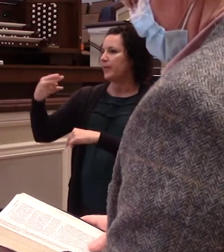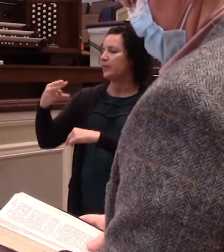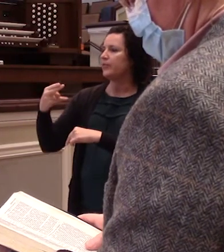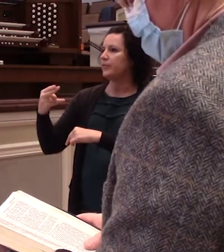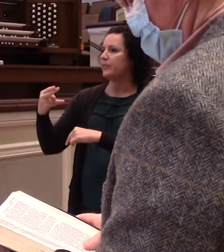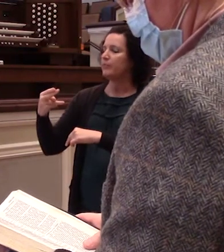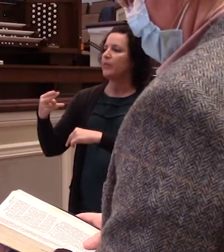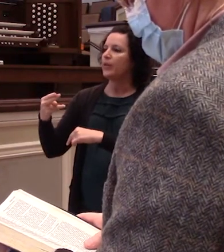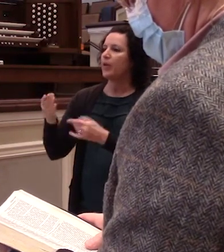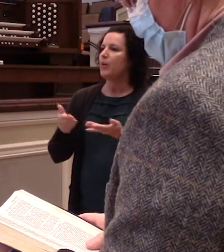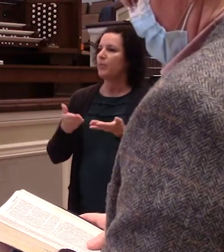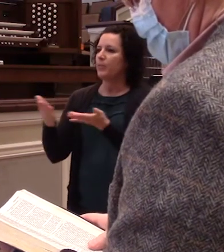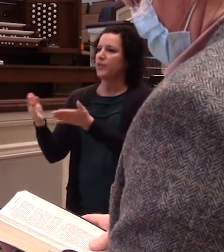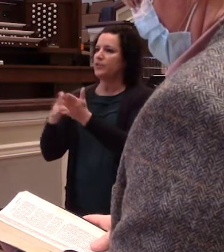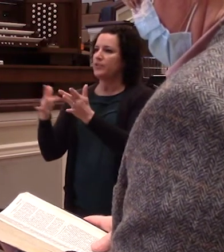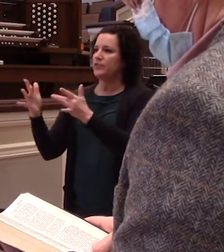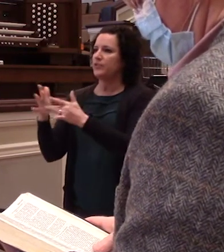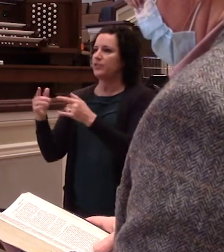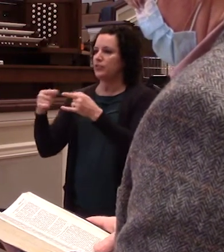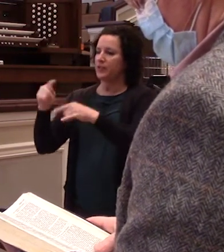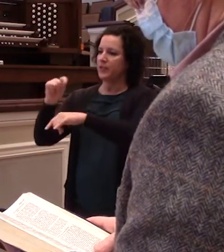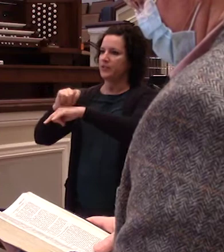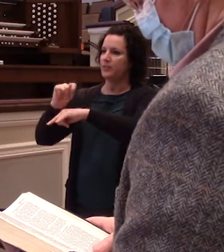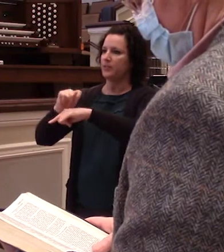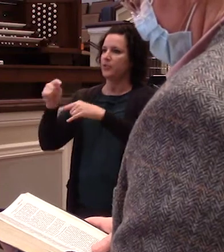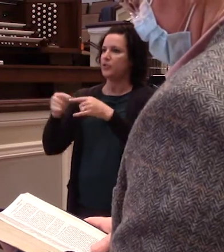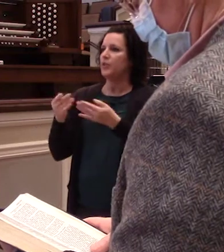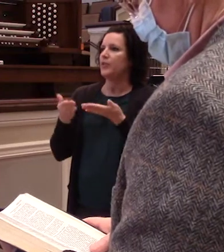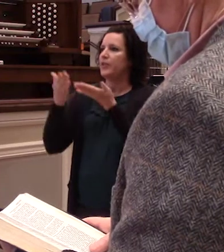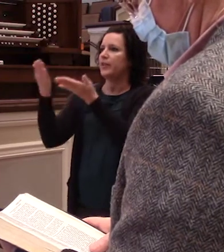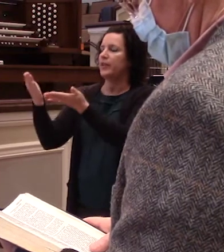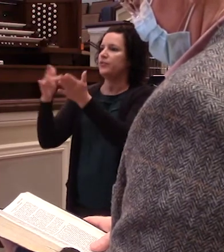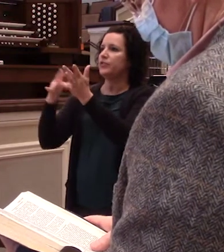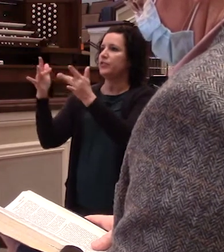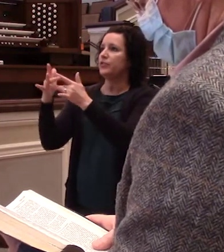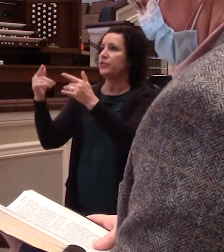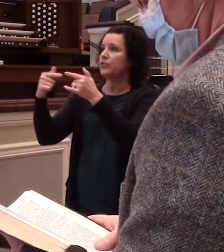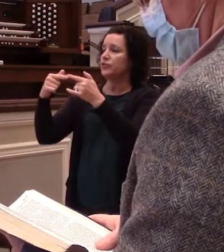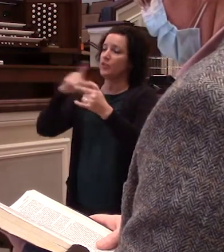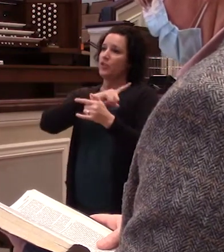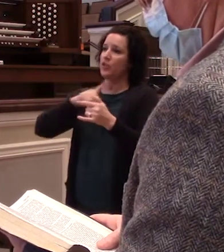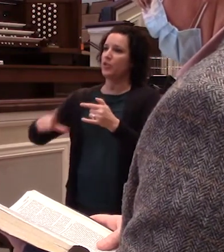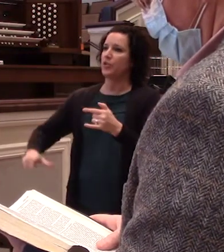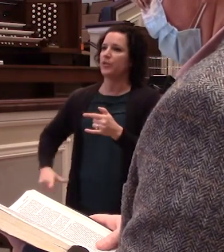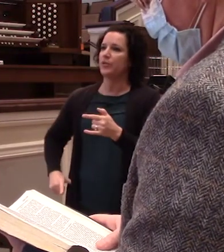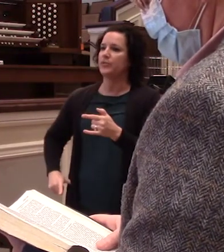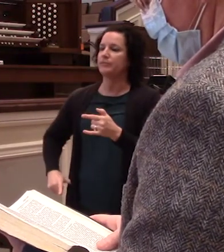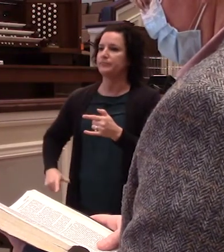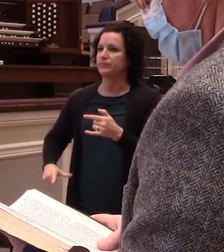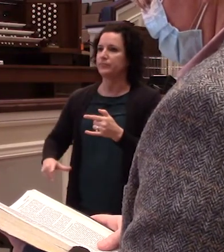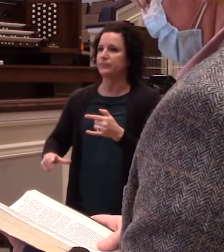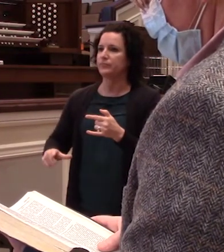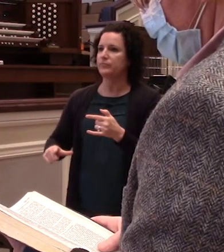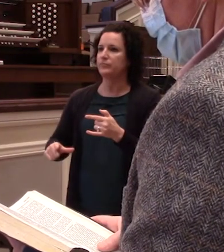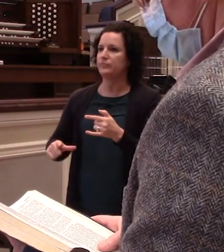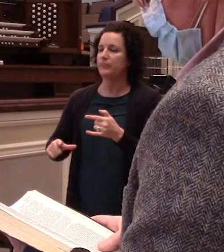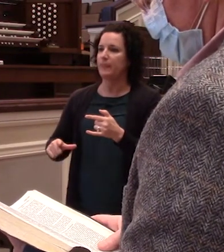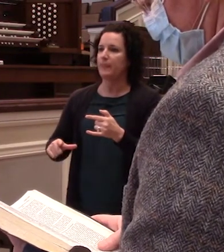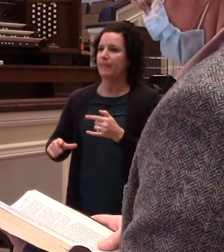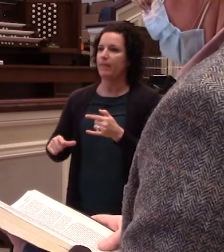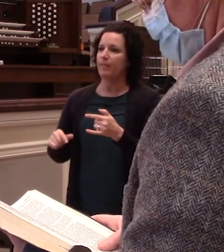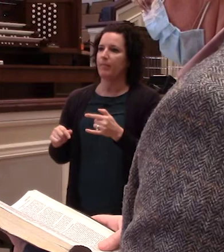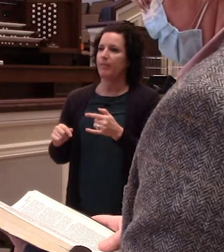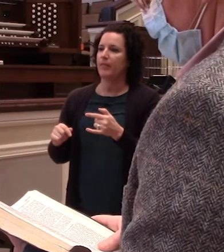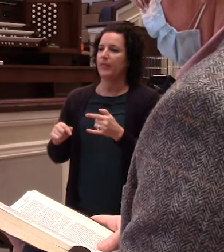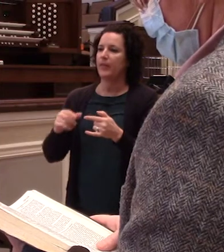to the Lord. As it is written in the law of the Lord, every firstborn male that opens the womb shall be called holy to the Lord. Verse